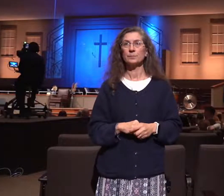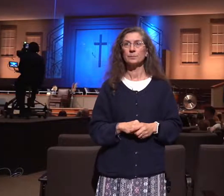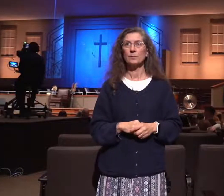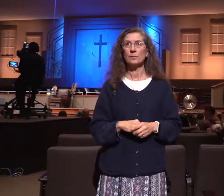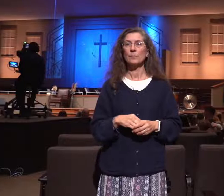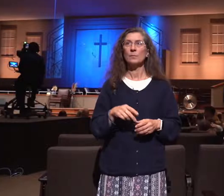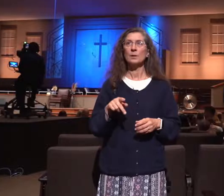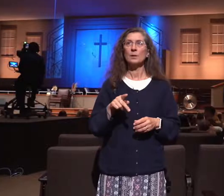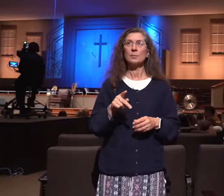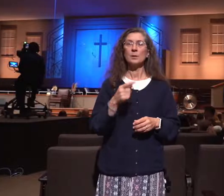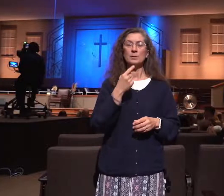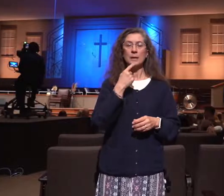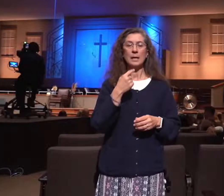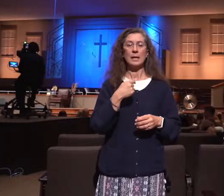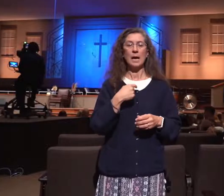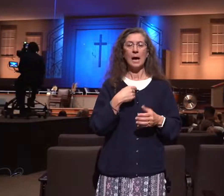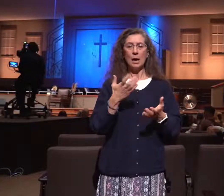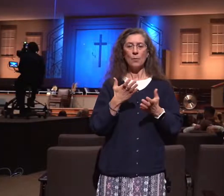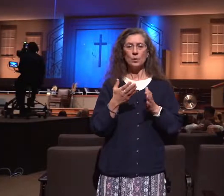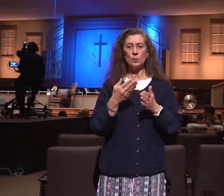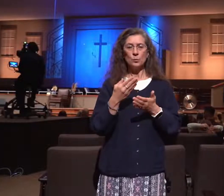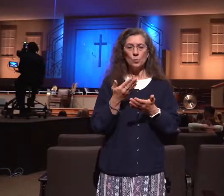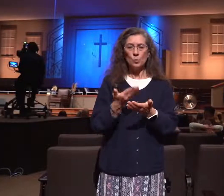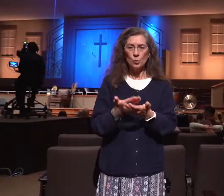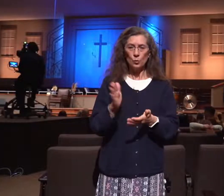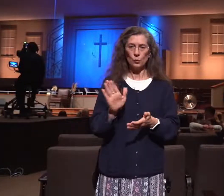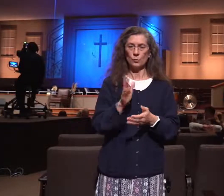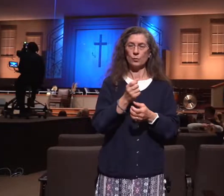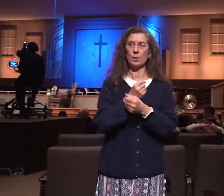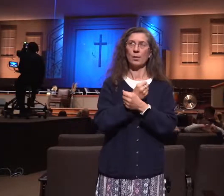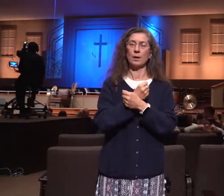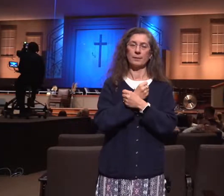prove the sincerity of your love.